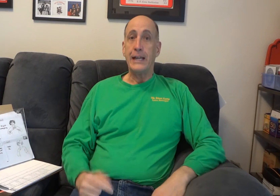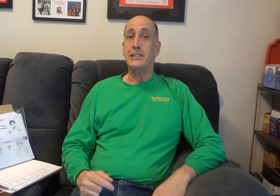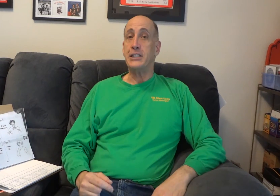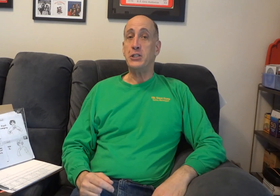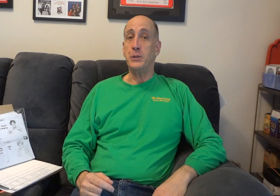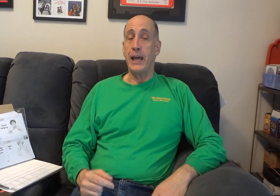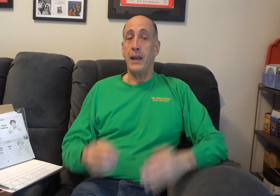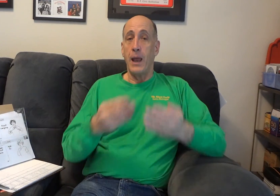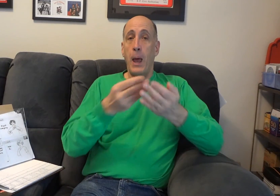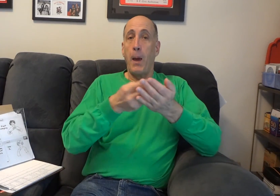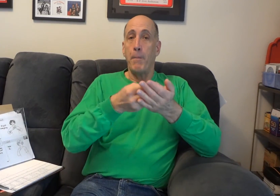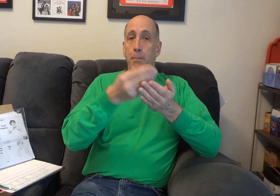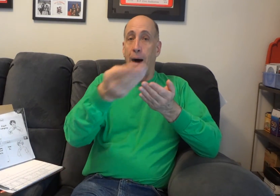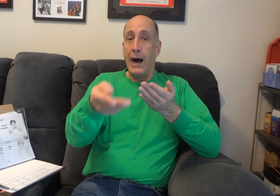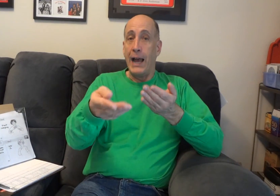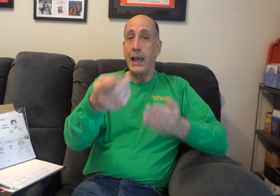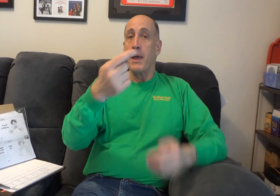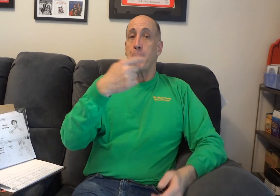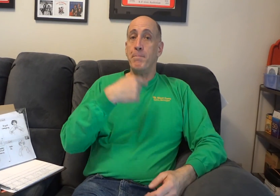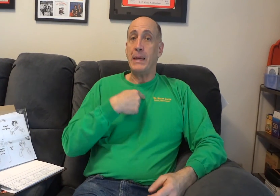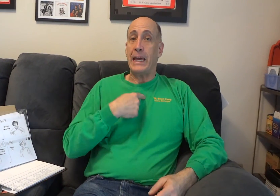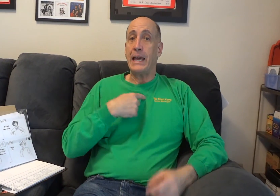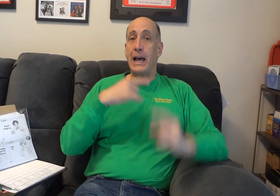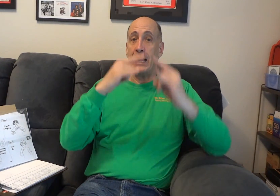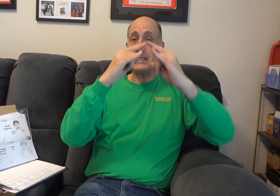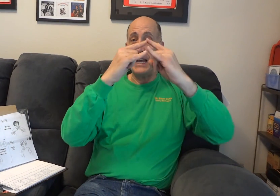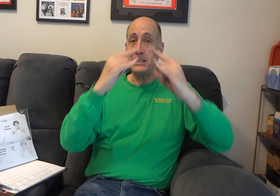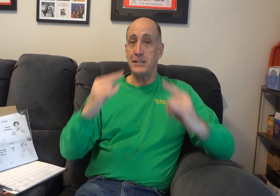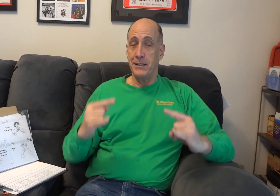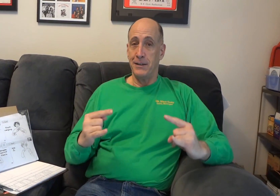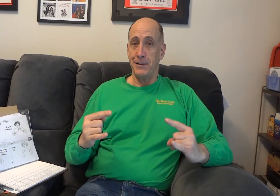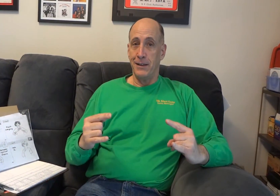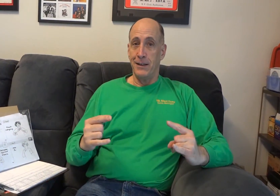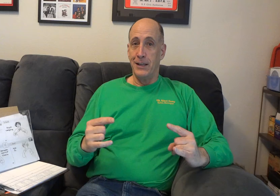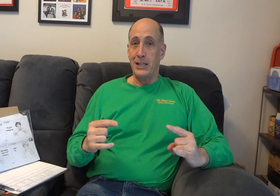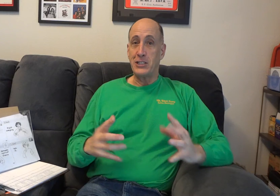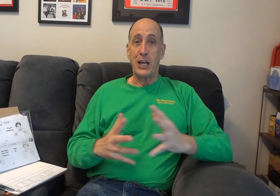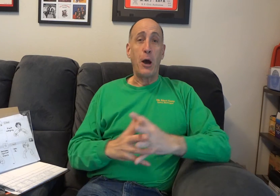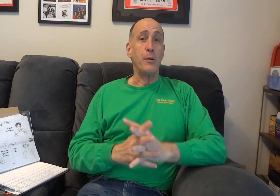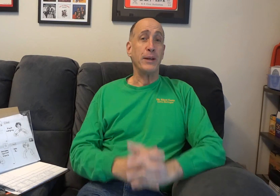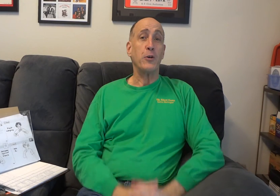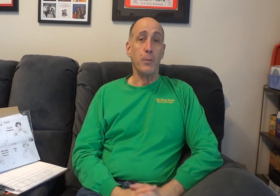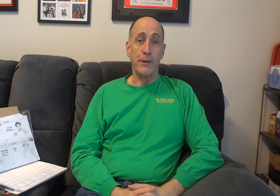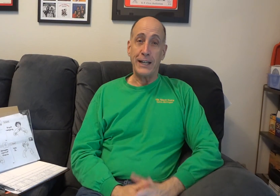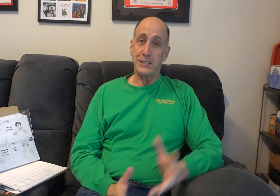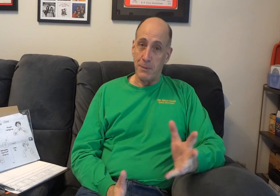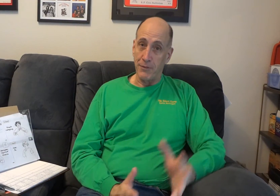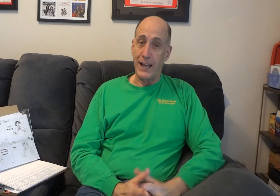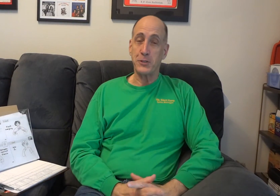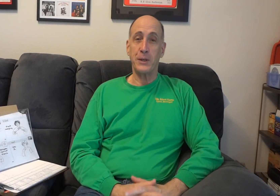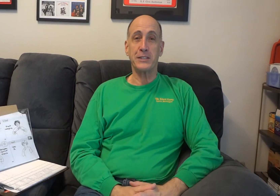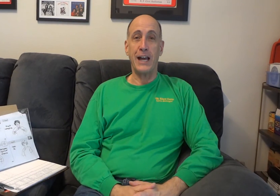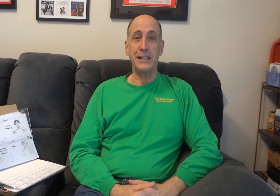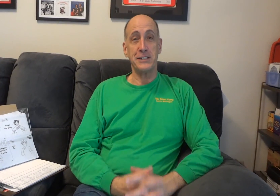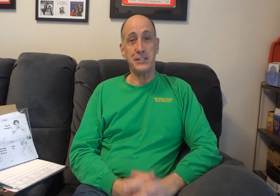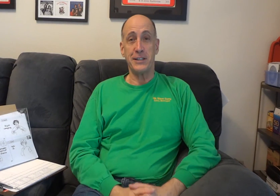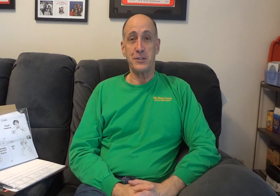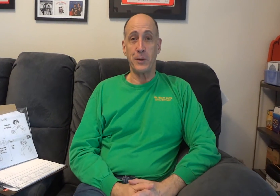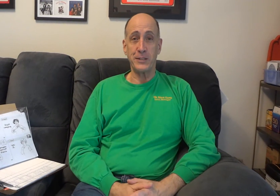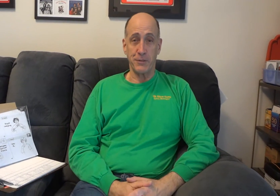Did you get buy me a tent? See how I'm incorporating some of last week's signs into this week's